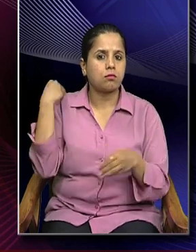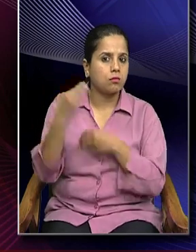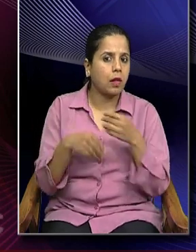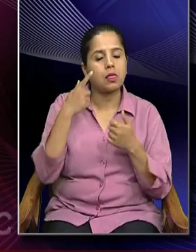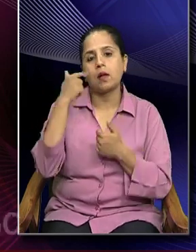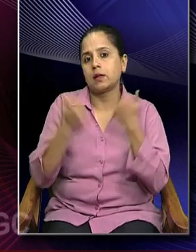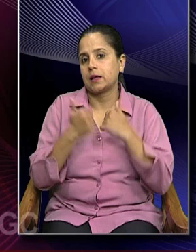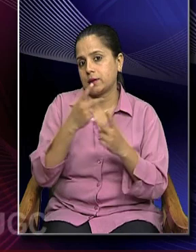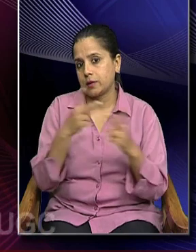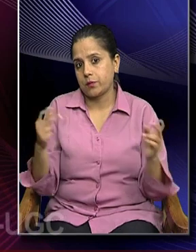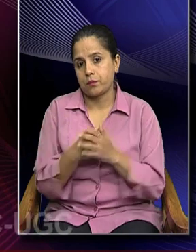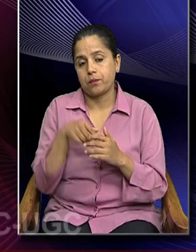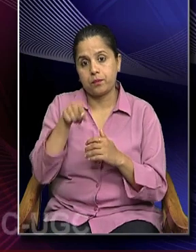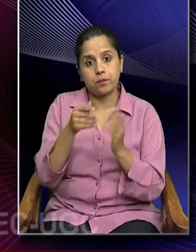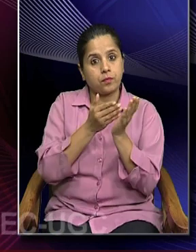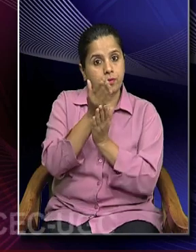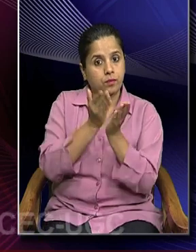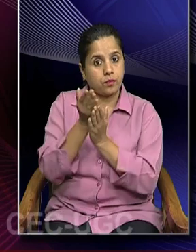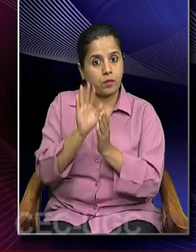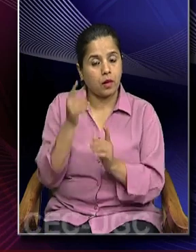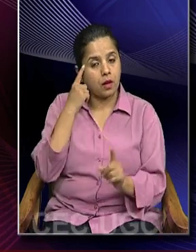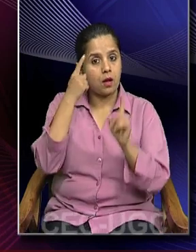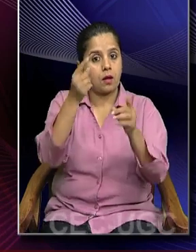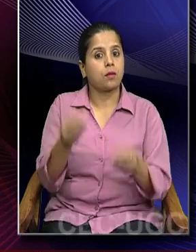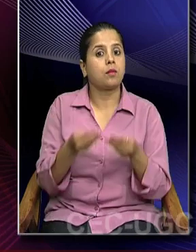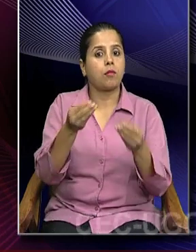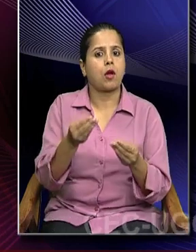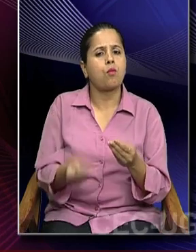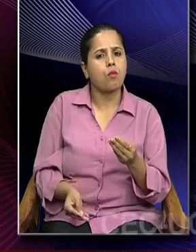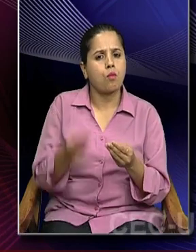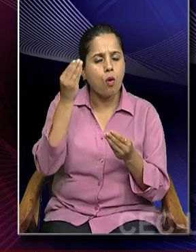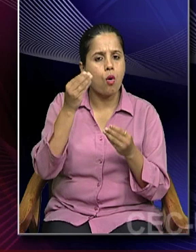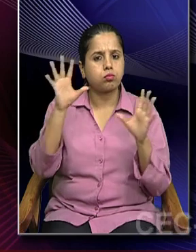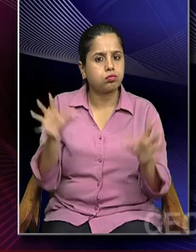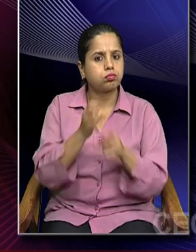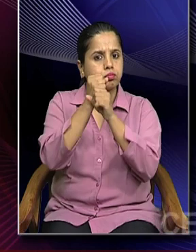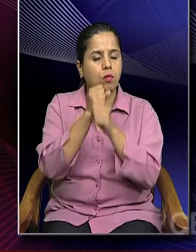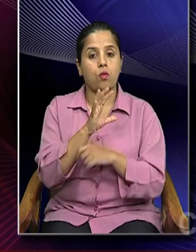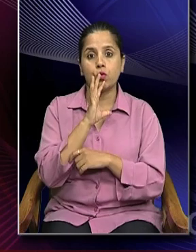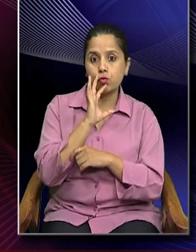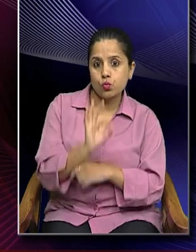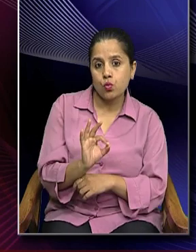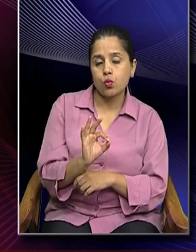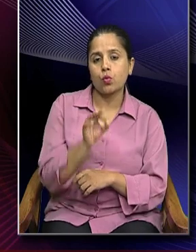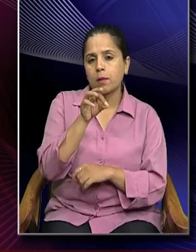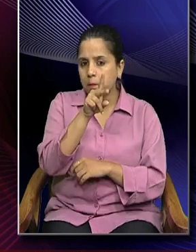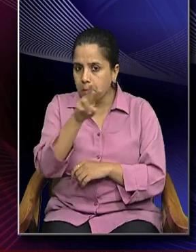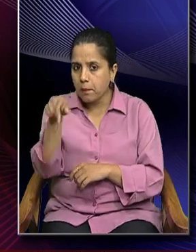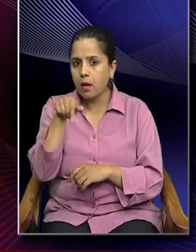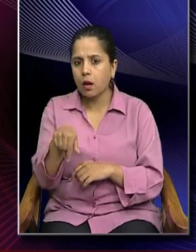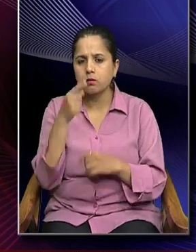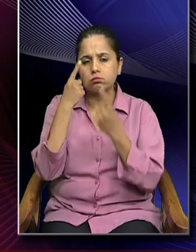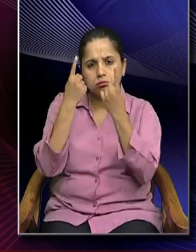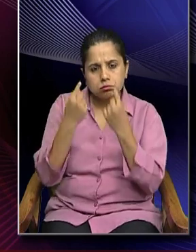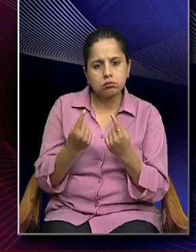testing. These methods aim to provide a more comprehensive, authentic, and meaningful